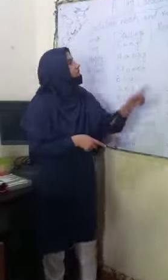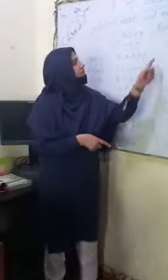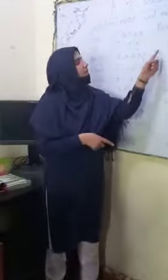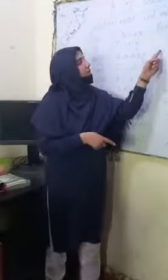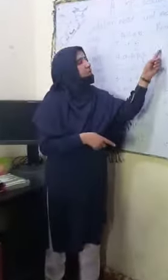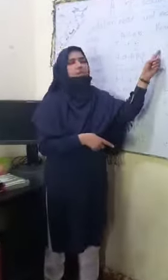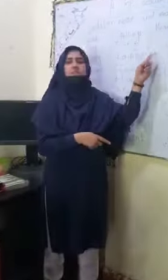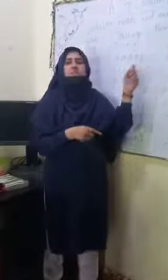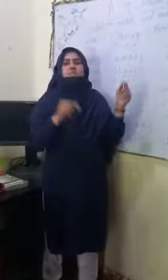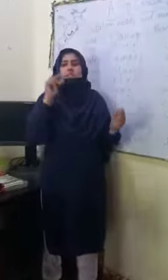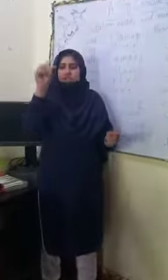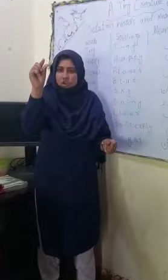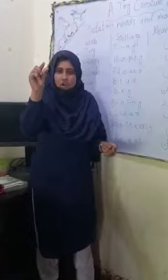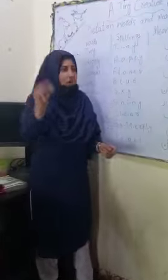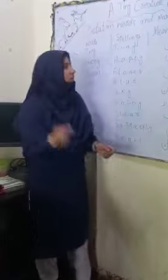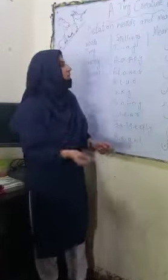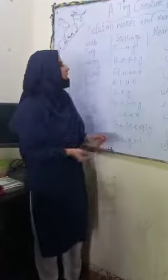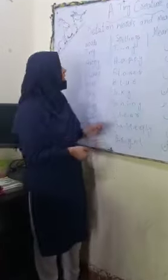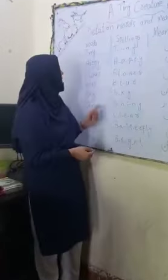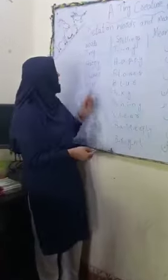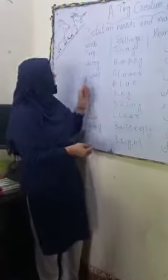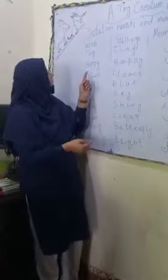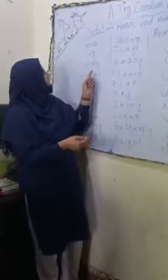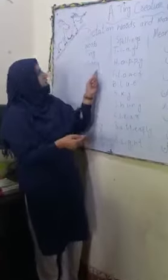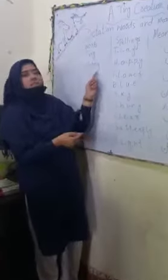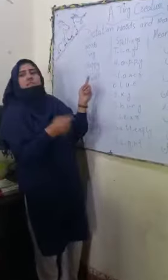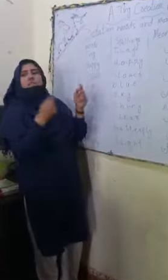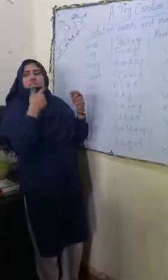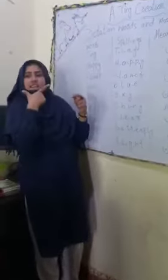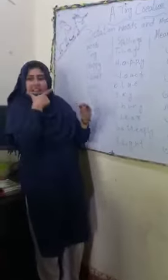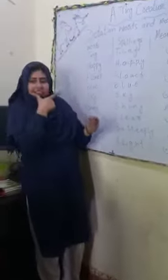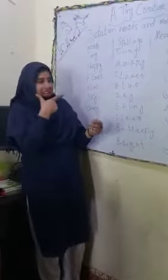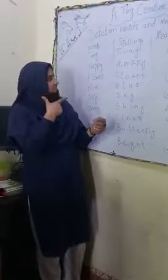T-I-N-Y, tiny, choti, happy,